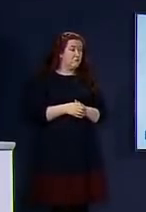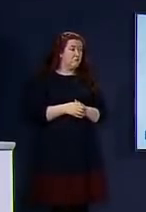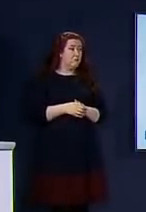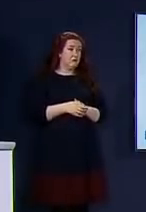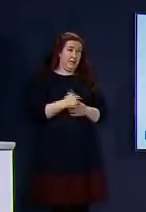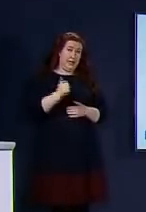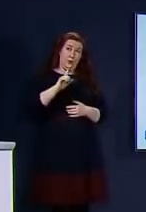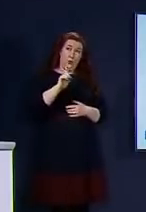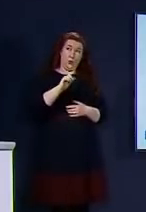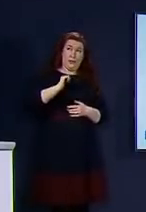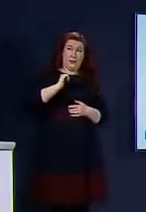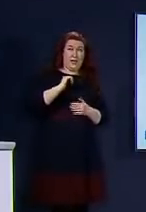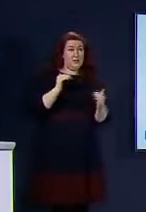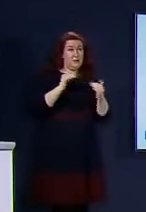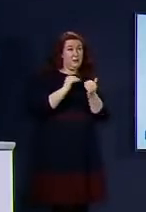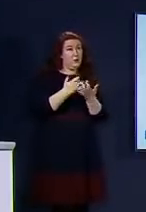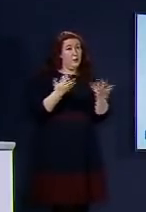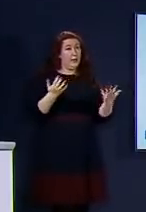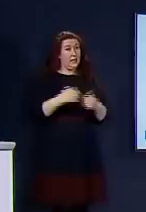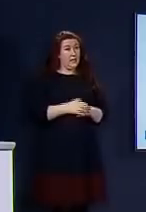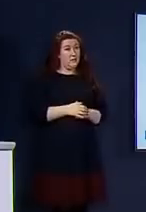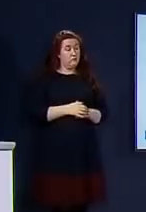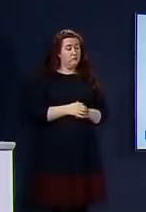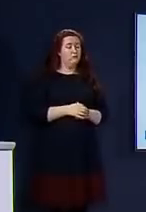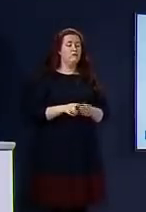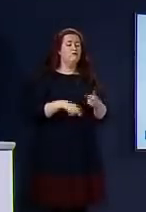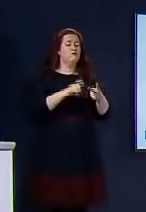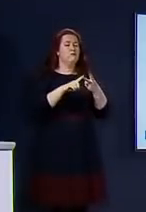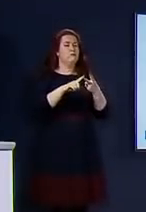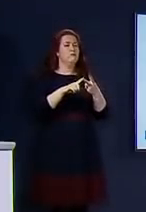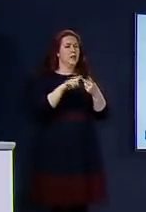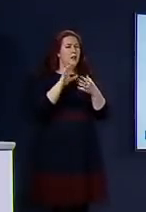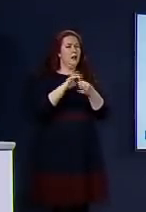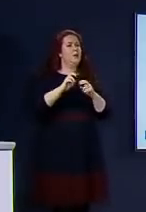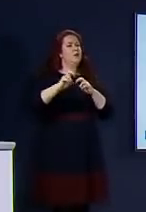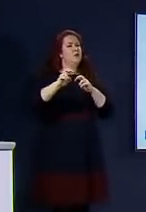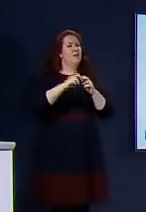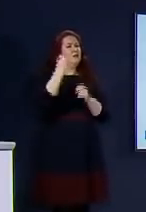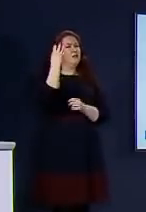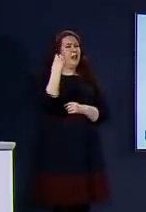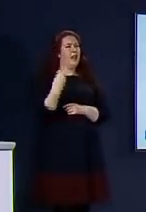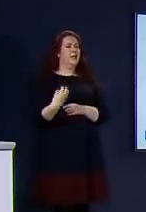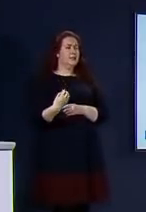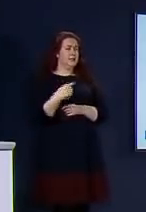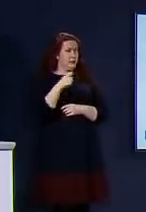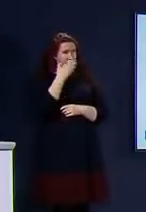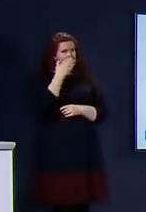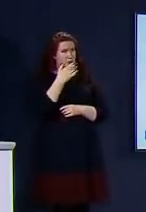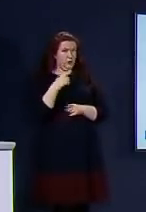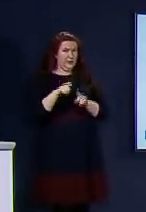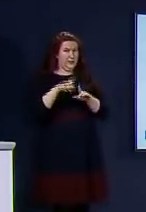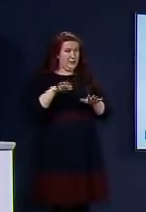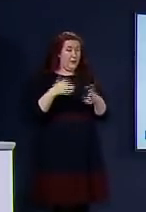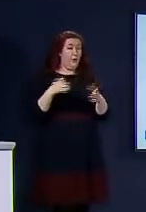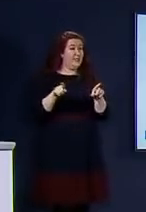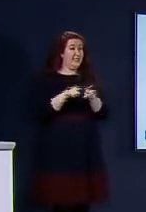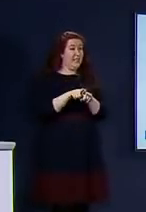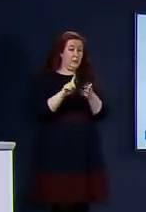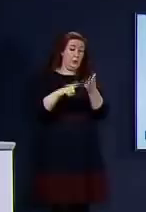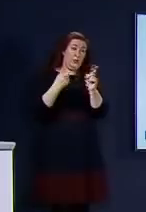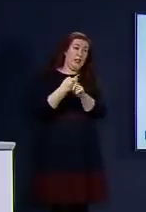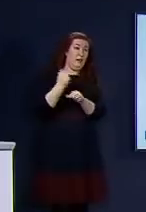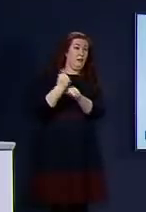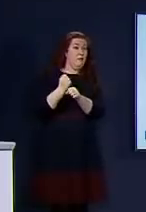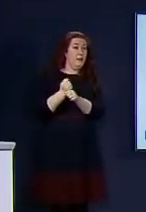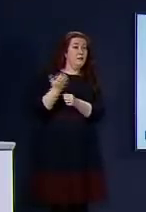your expectations for those. And also just on the traffic light system, you've decided to take a similar or the same approach to the UK government